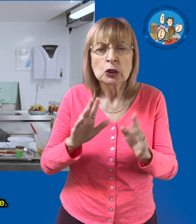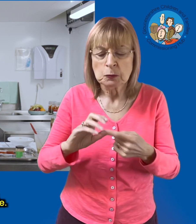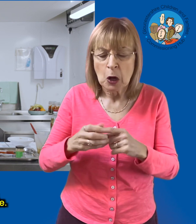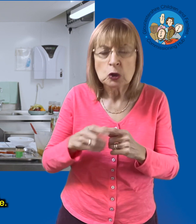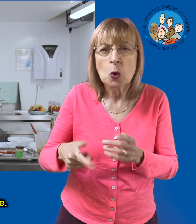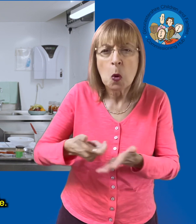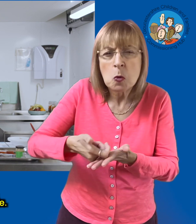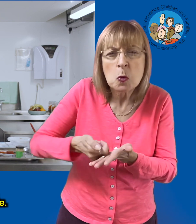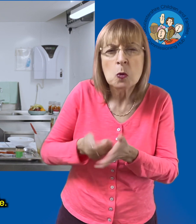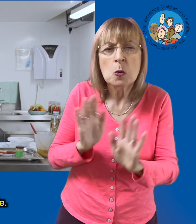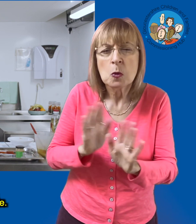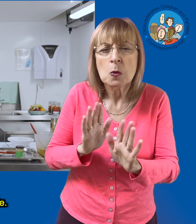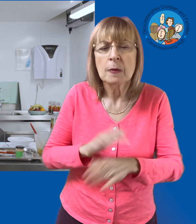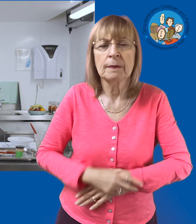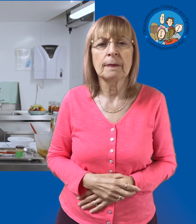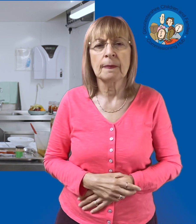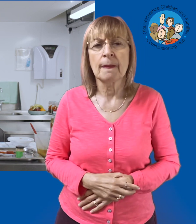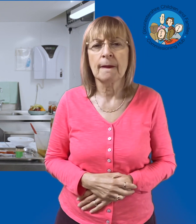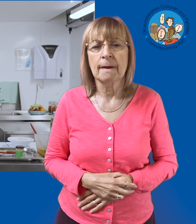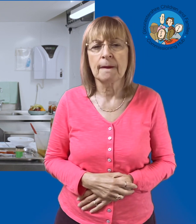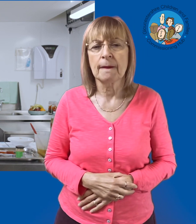don't overdo the tomato paste.